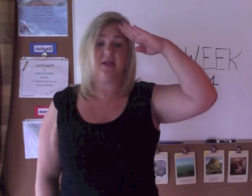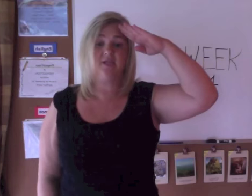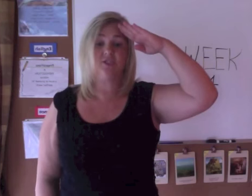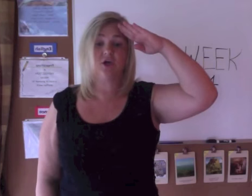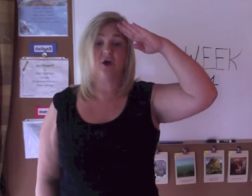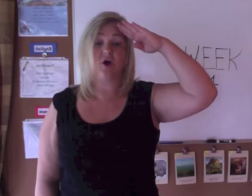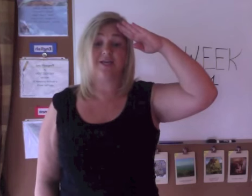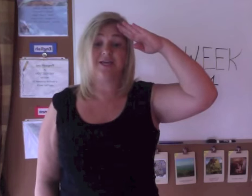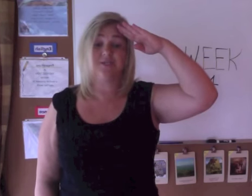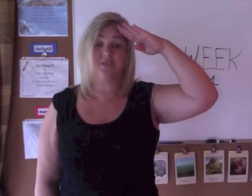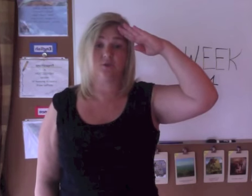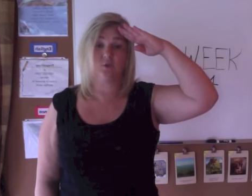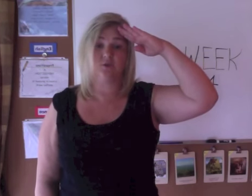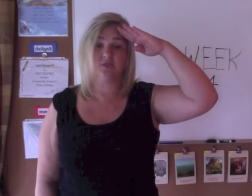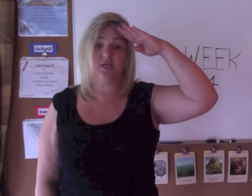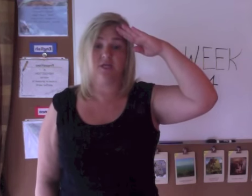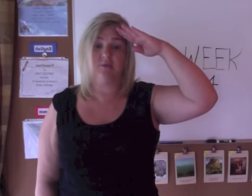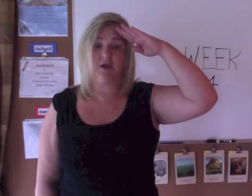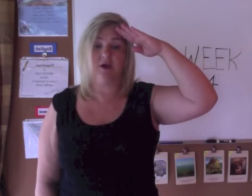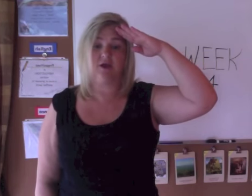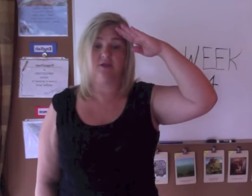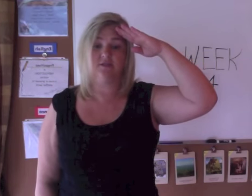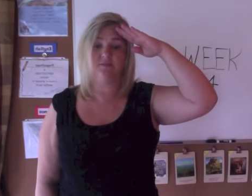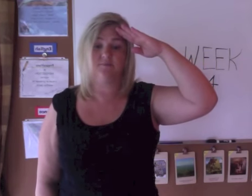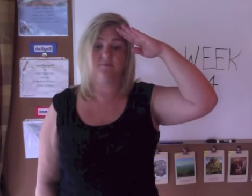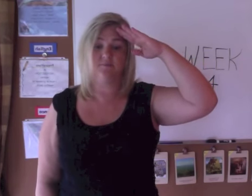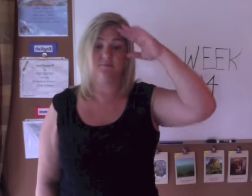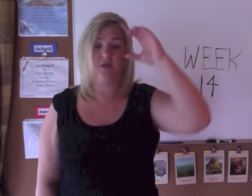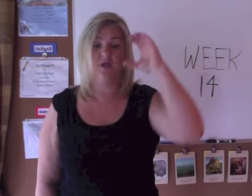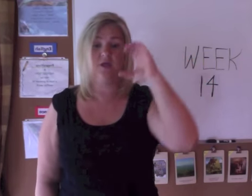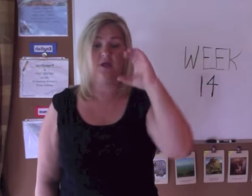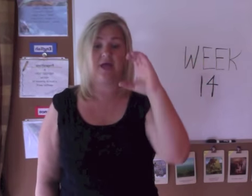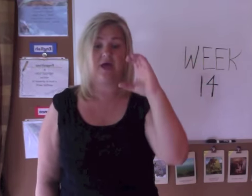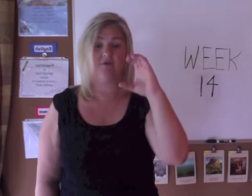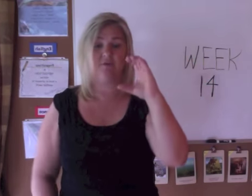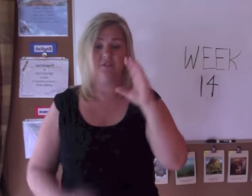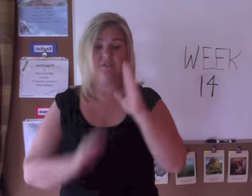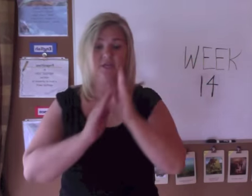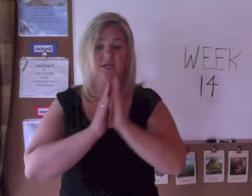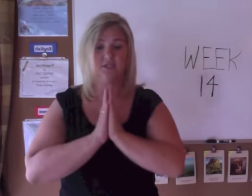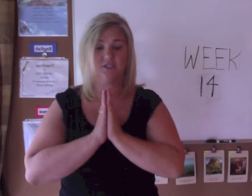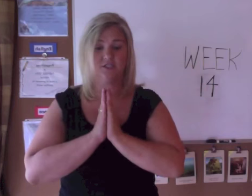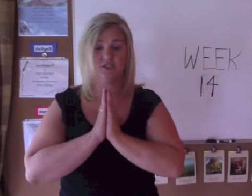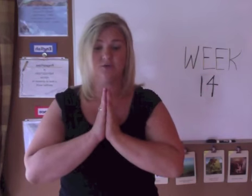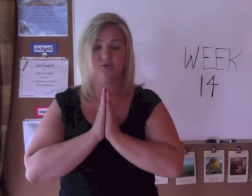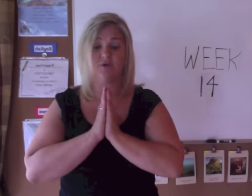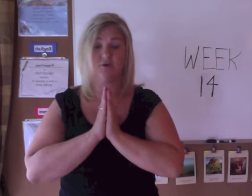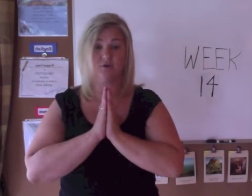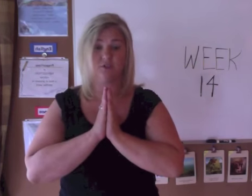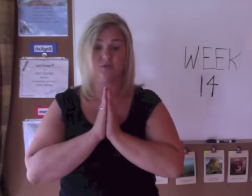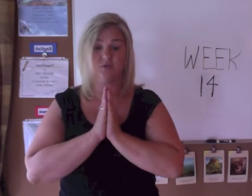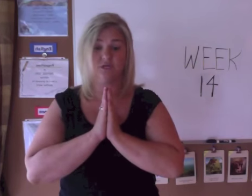Spanish conquistadors in the Americas. Calvin's Institute of the Christian